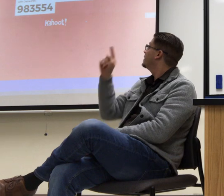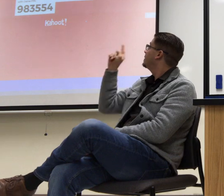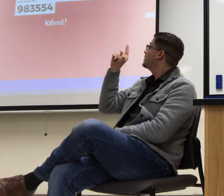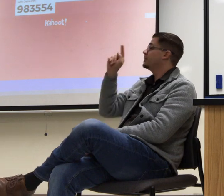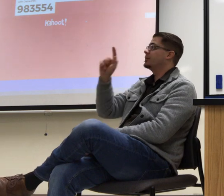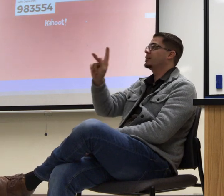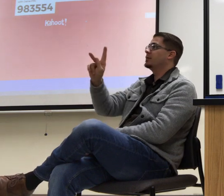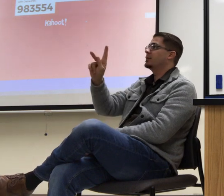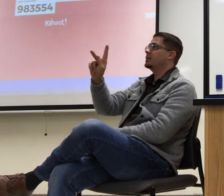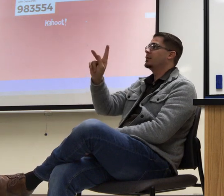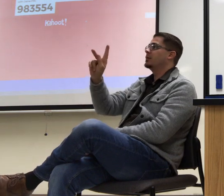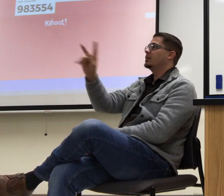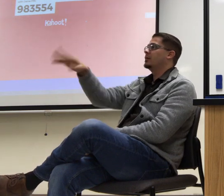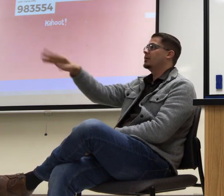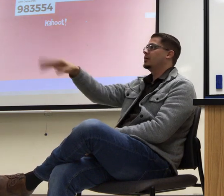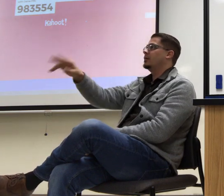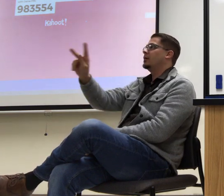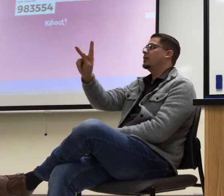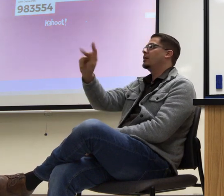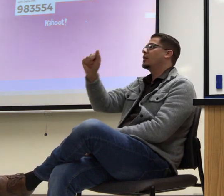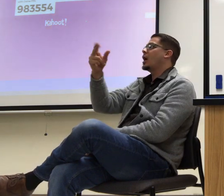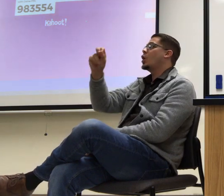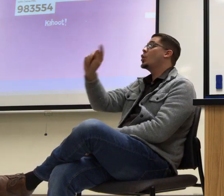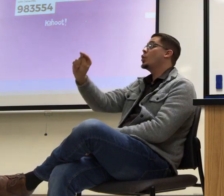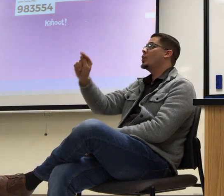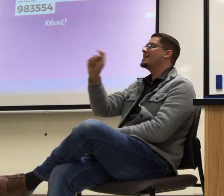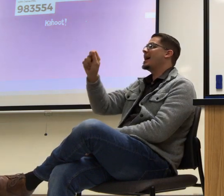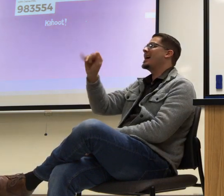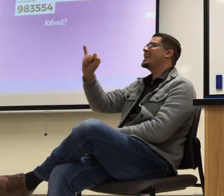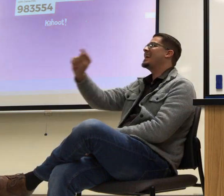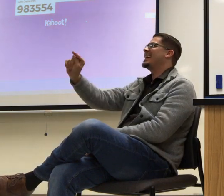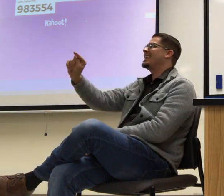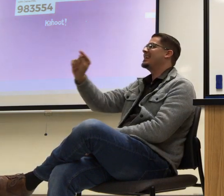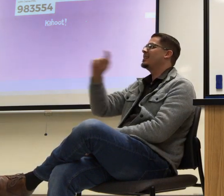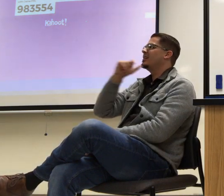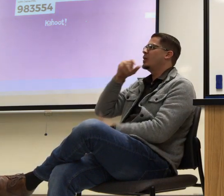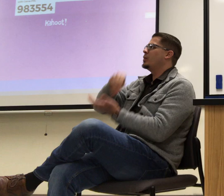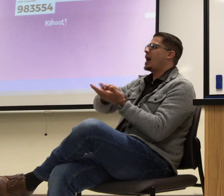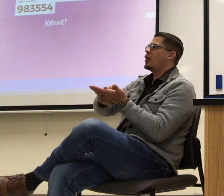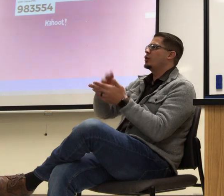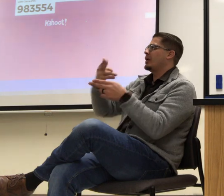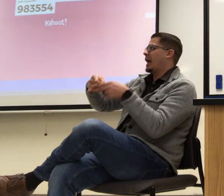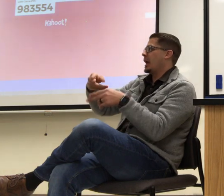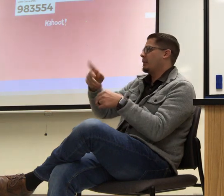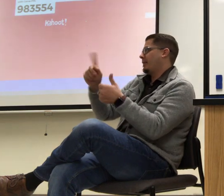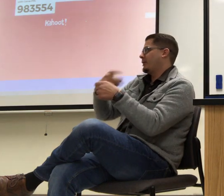and you'll join, and I'll enter your name, and I mean, don't give your full name, maybe just your first name,